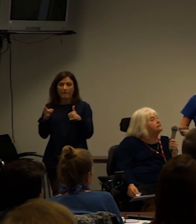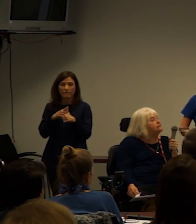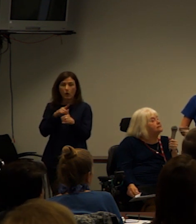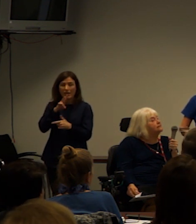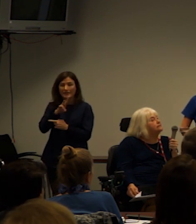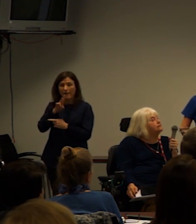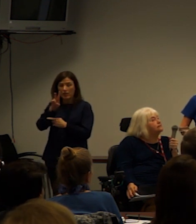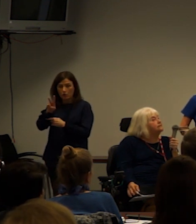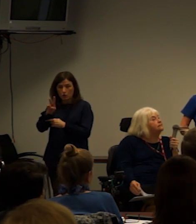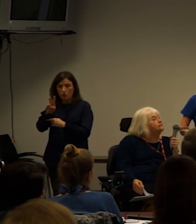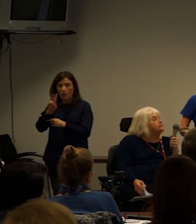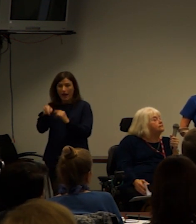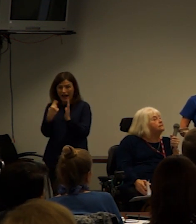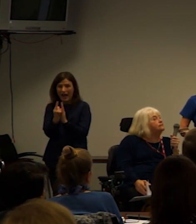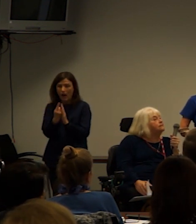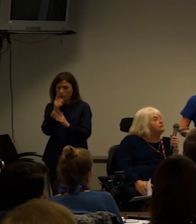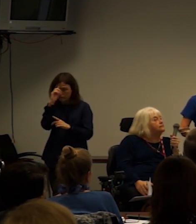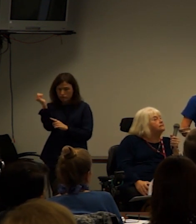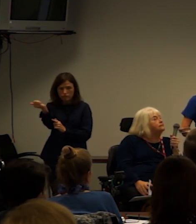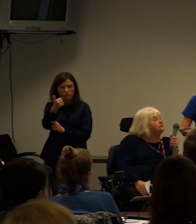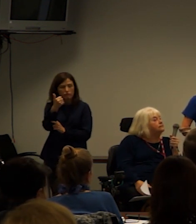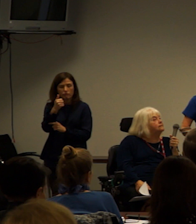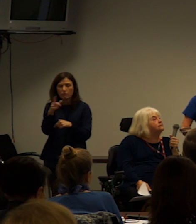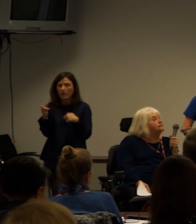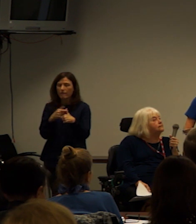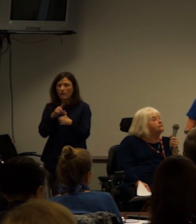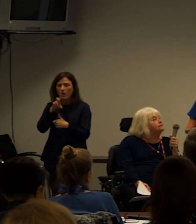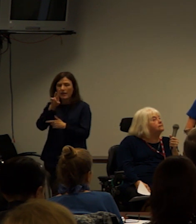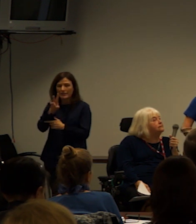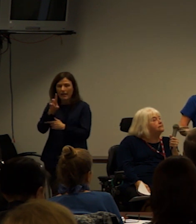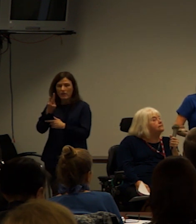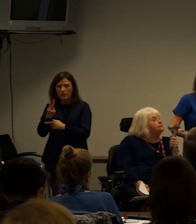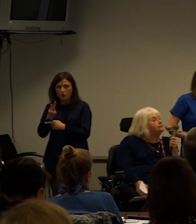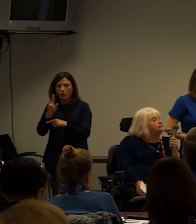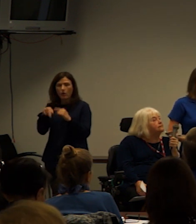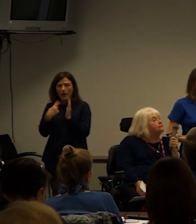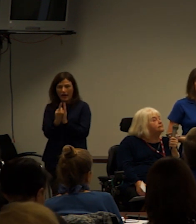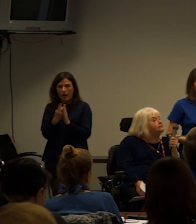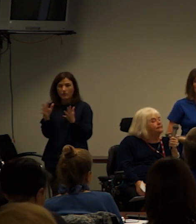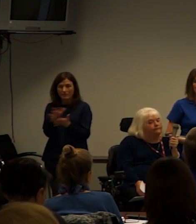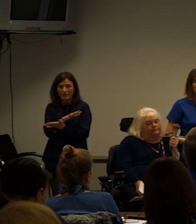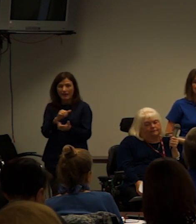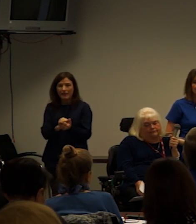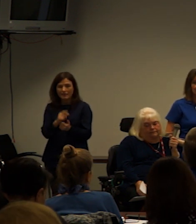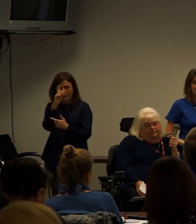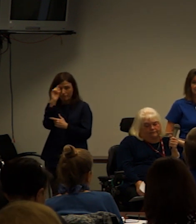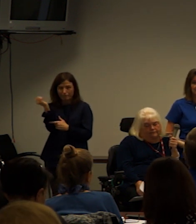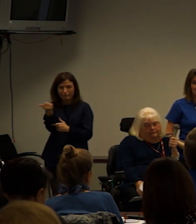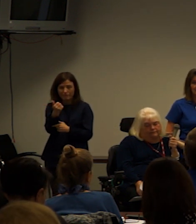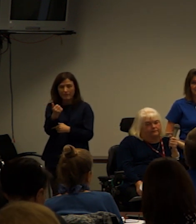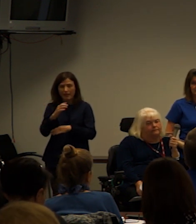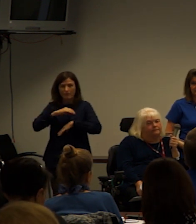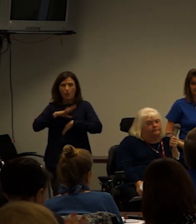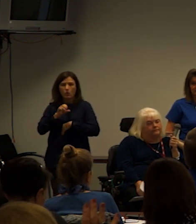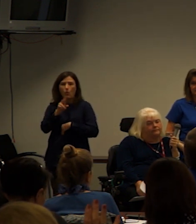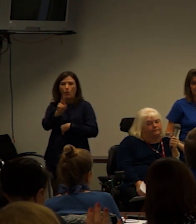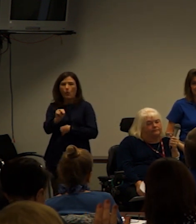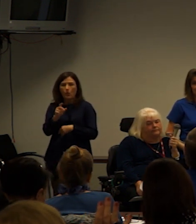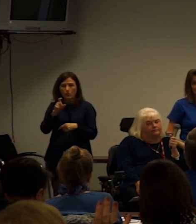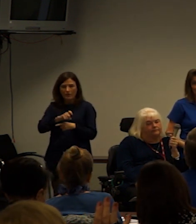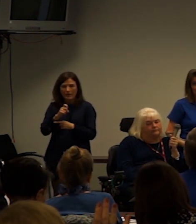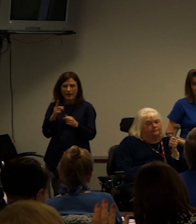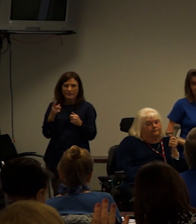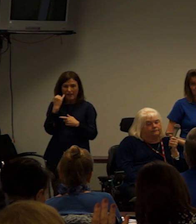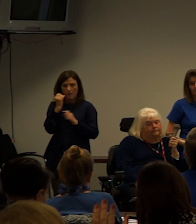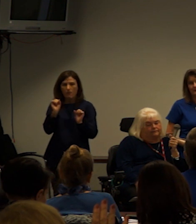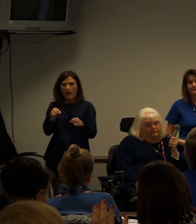you. First 72 hours of a disaster are on you. Be able to take meet your own needs, if at all possible, the first